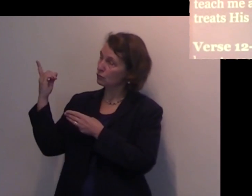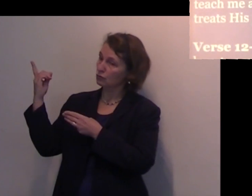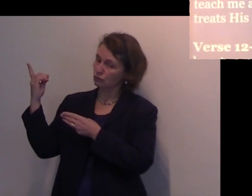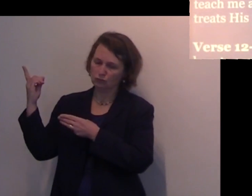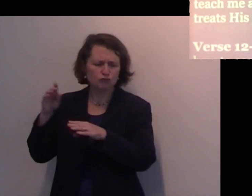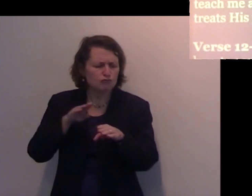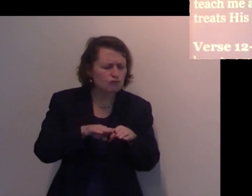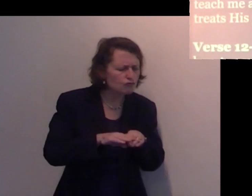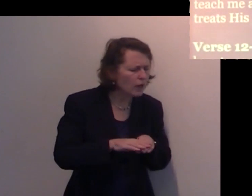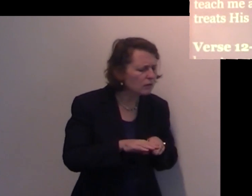people.